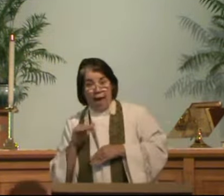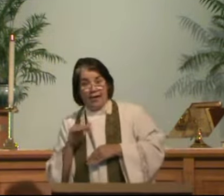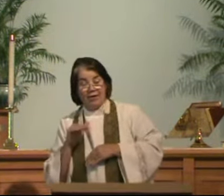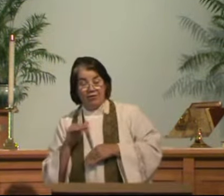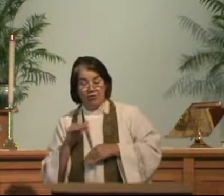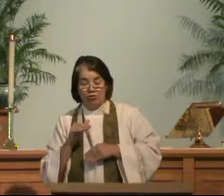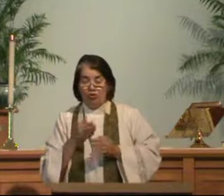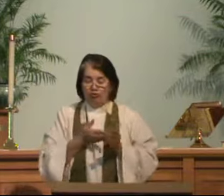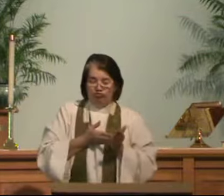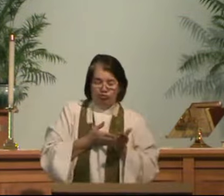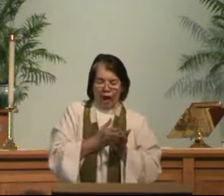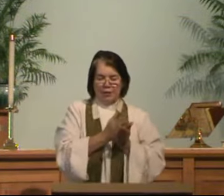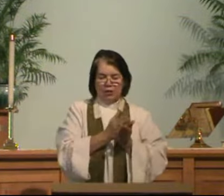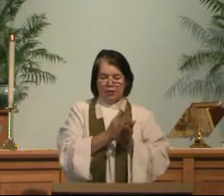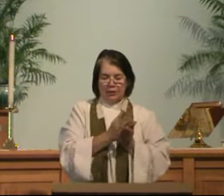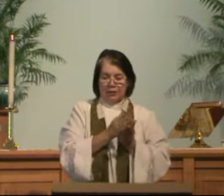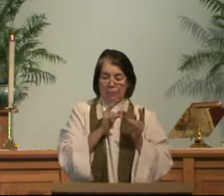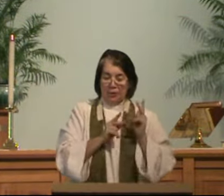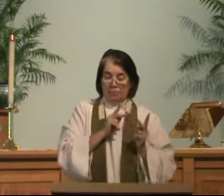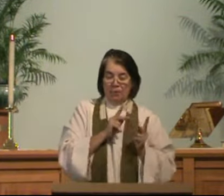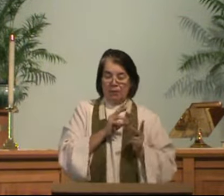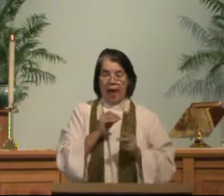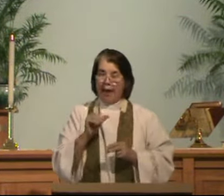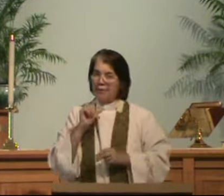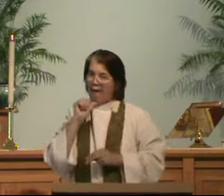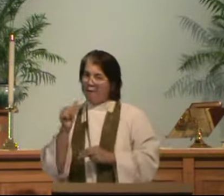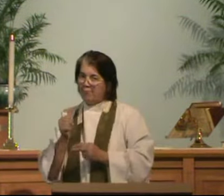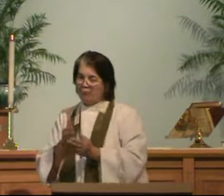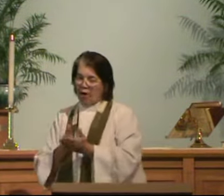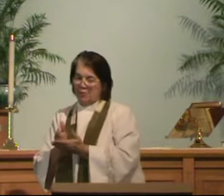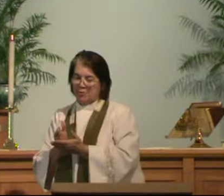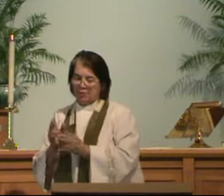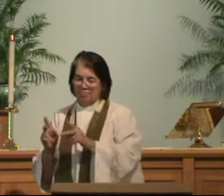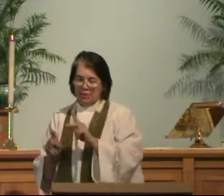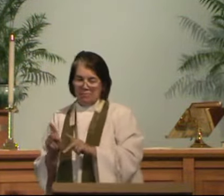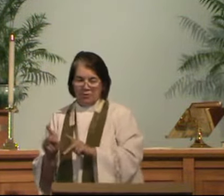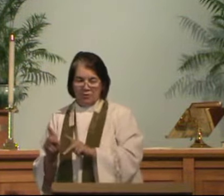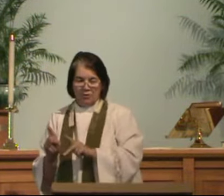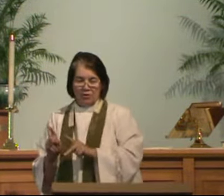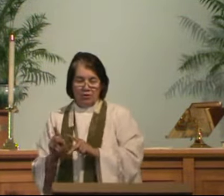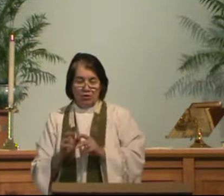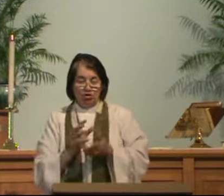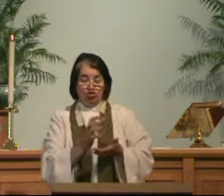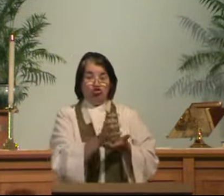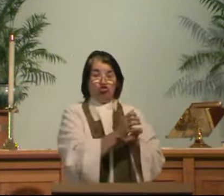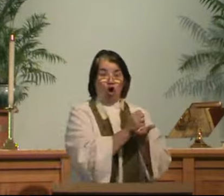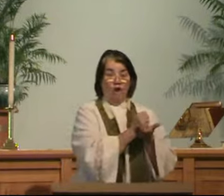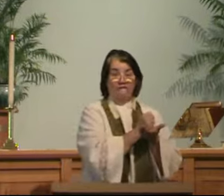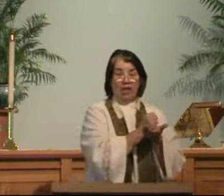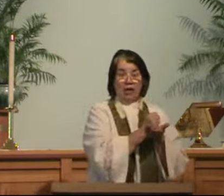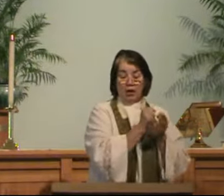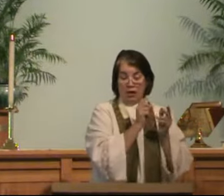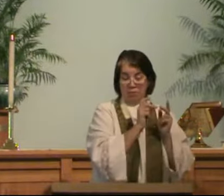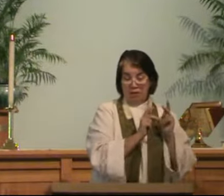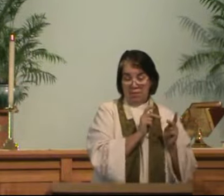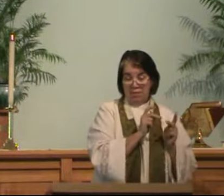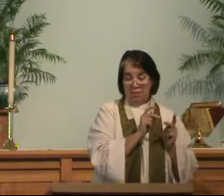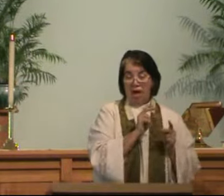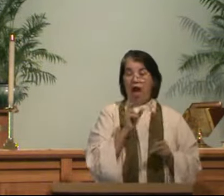bad, righteous people and unrighteous people, deserving people